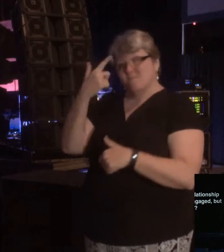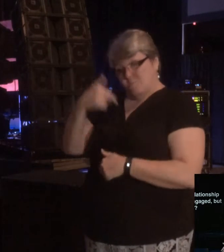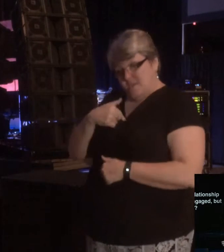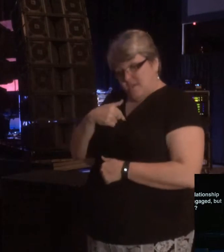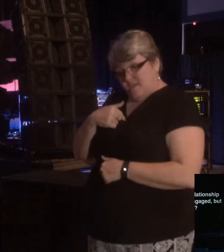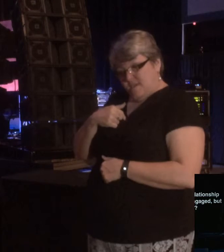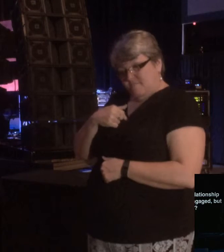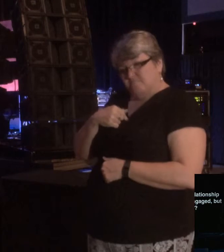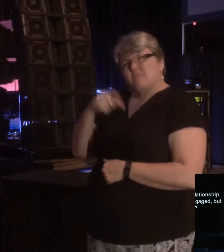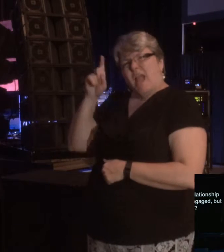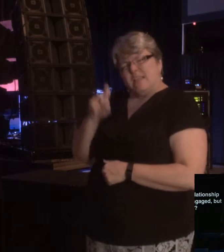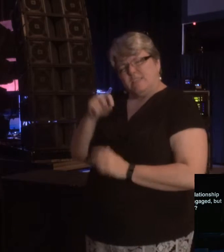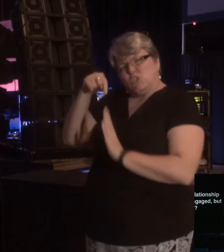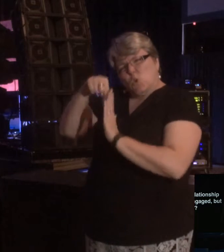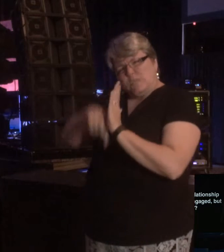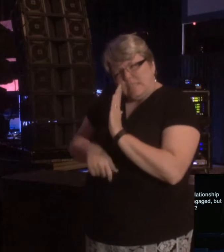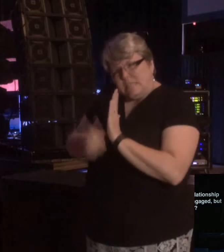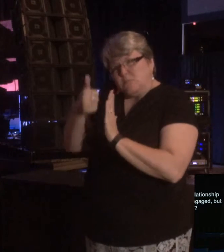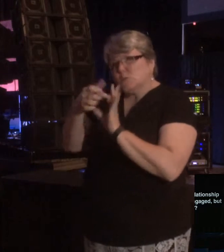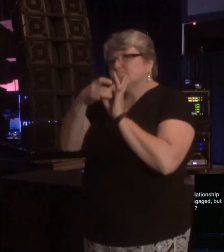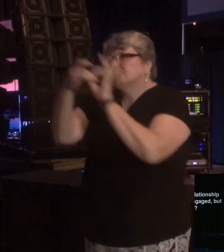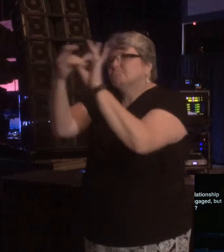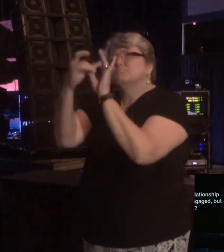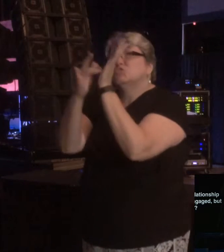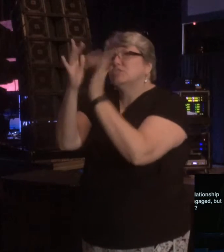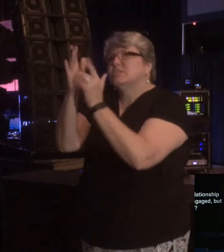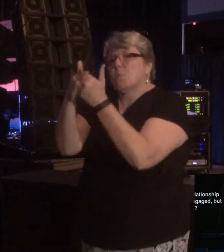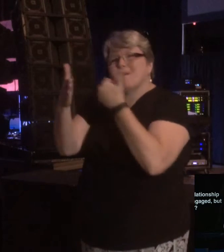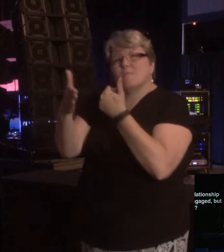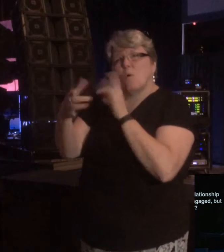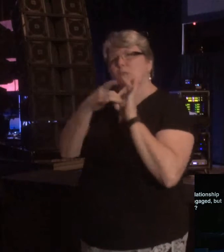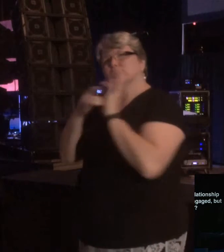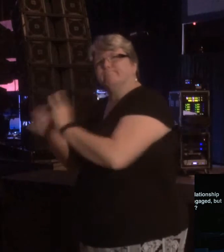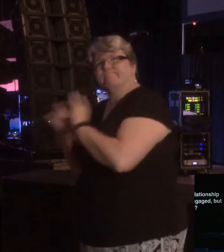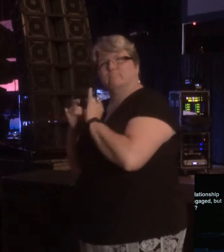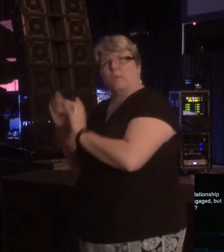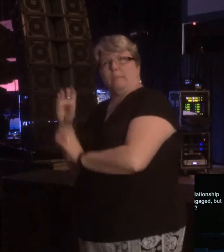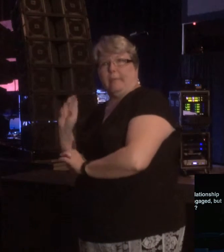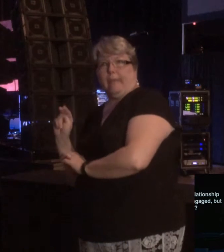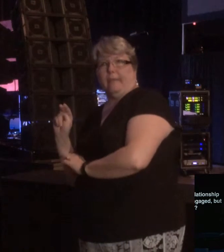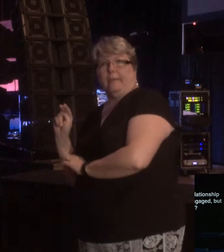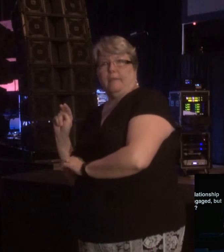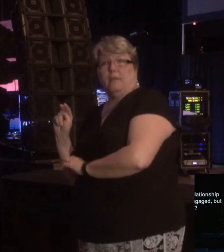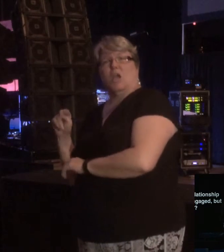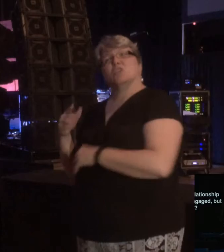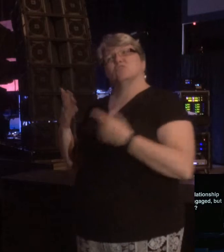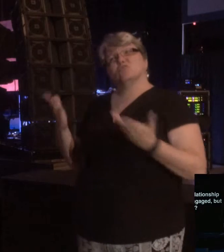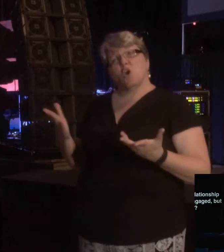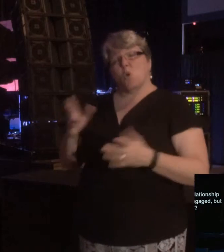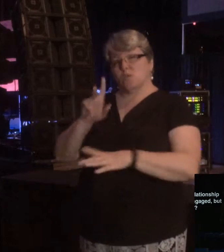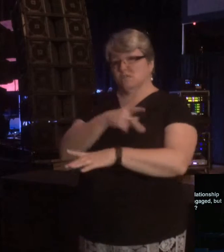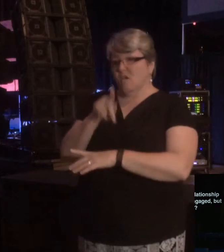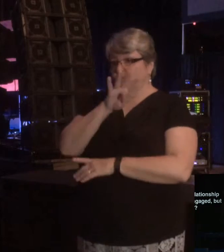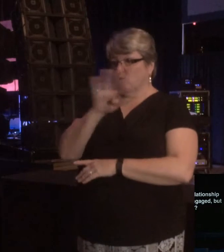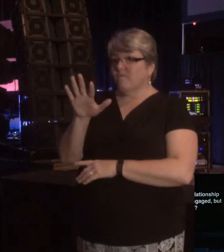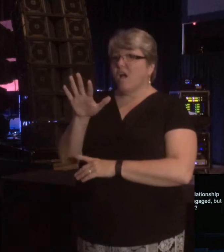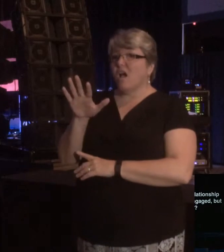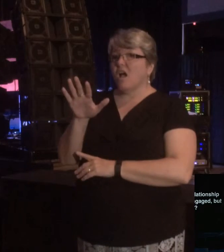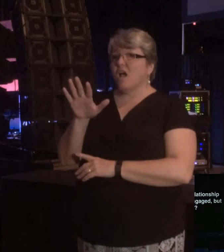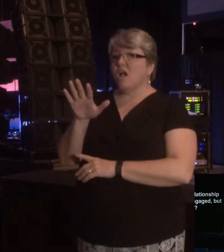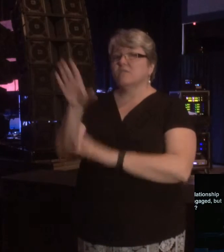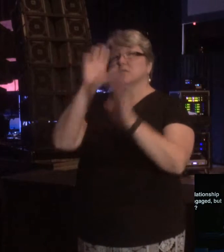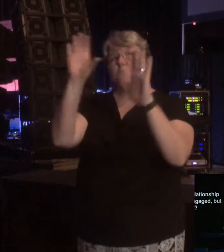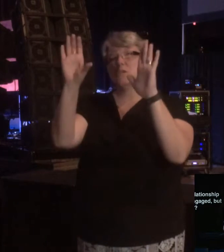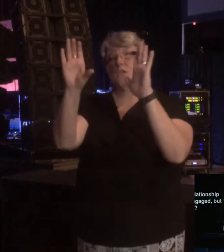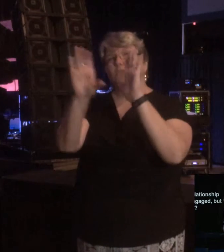Lord, our paths crossed, and we were ready for that. But in the long distance for us, we had two. It was like we'd get on the phone and I'd be like,